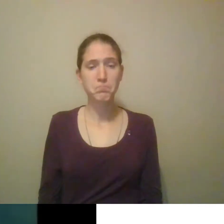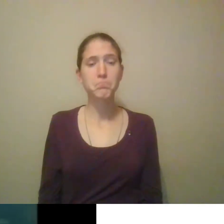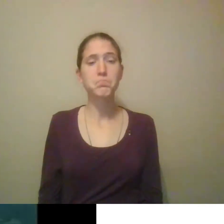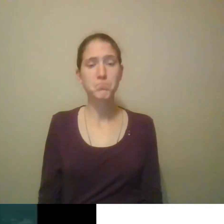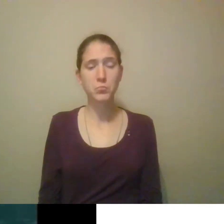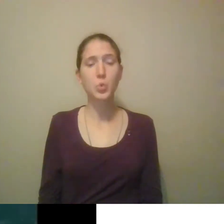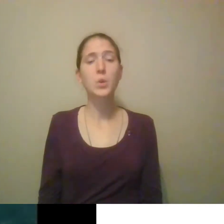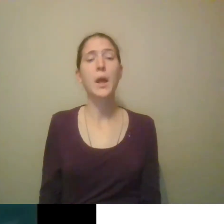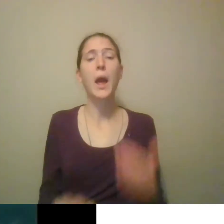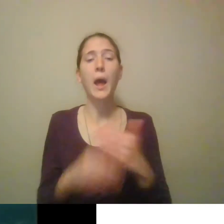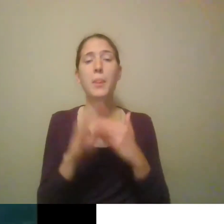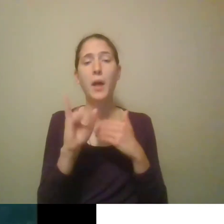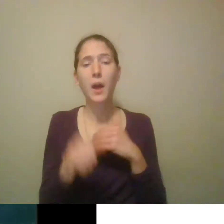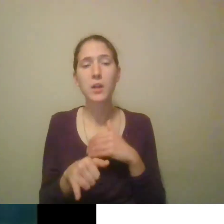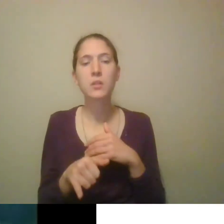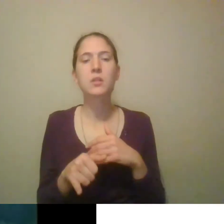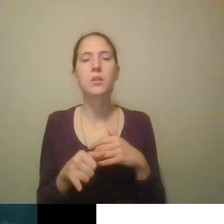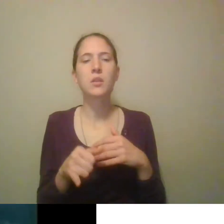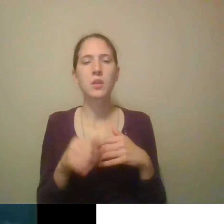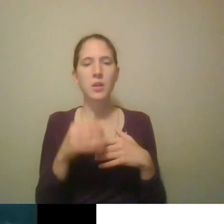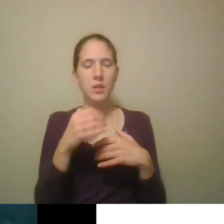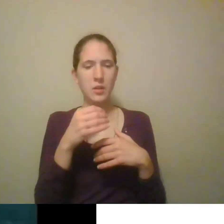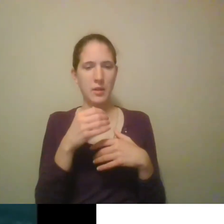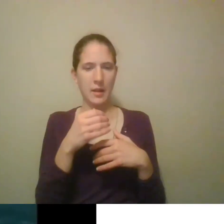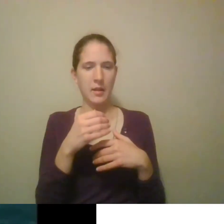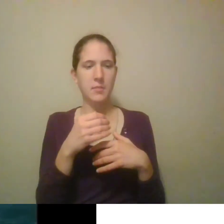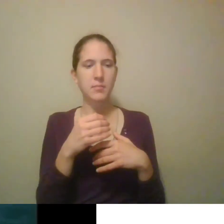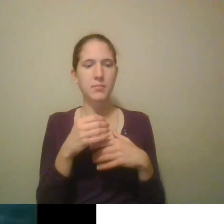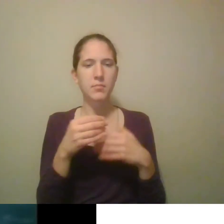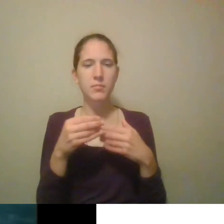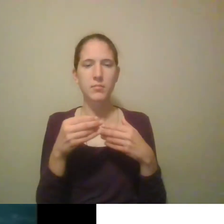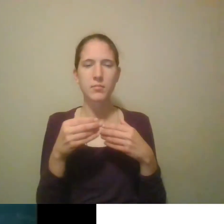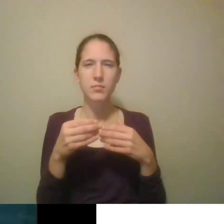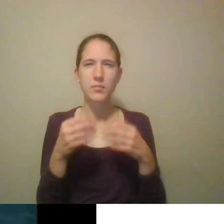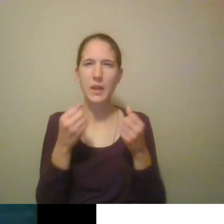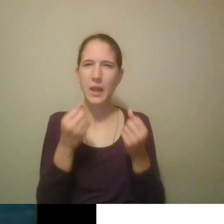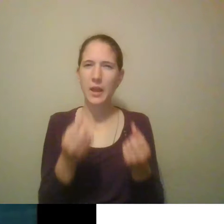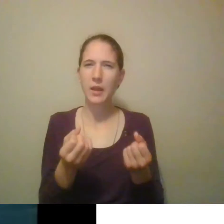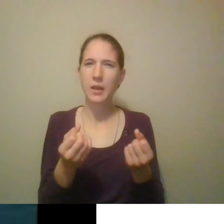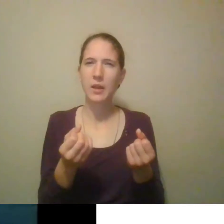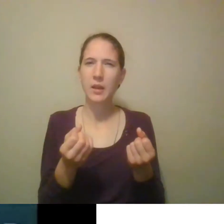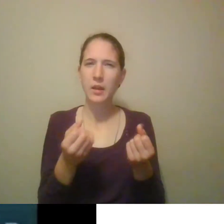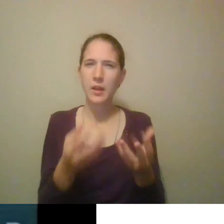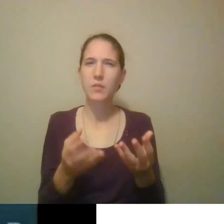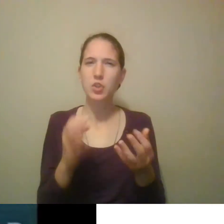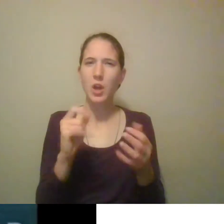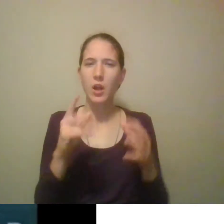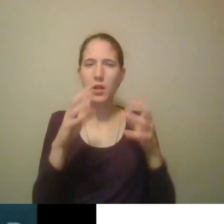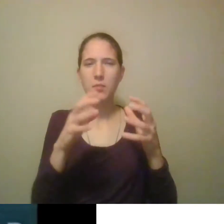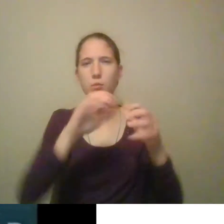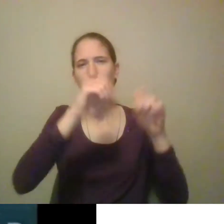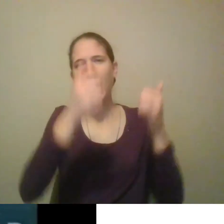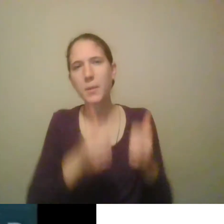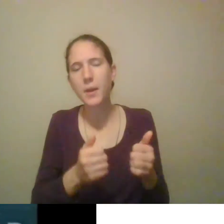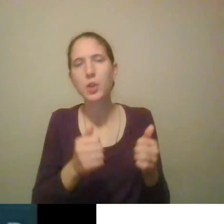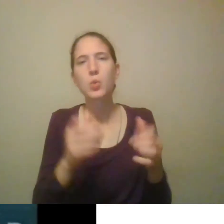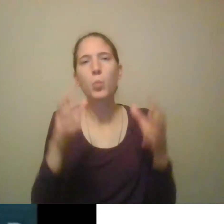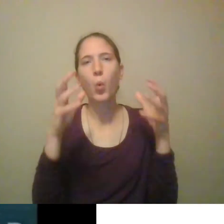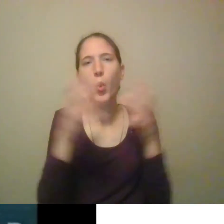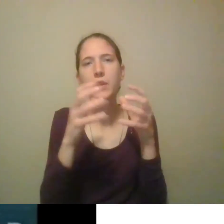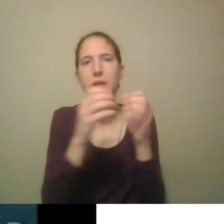Okay, you can add that to gives the cell shape and holds it together. Okay, that's what Jenny was saying too. All right.